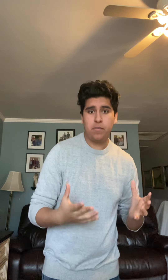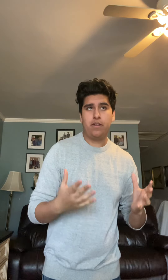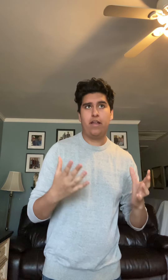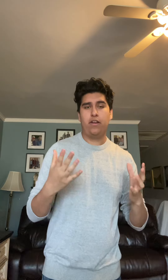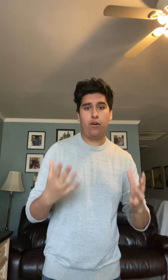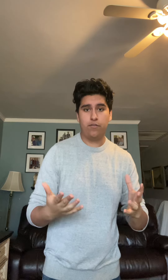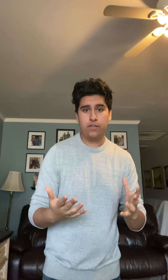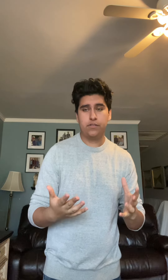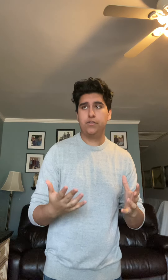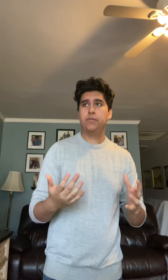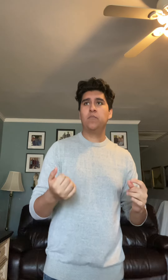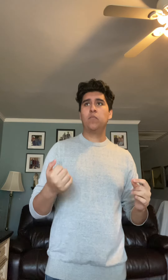and artificers.